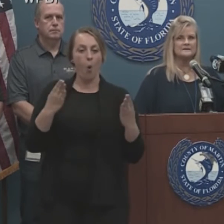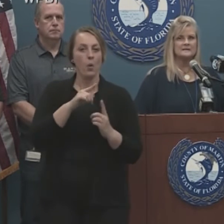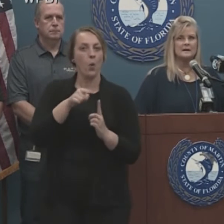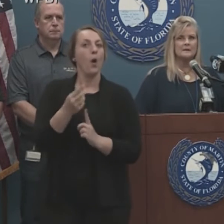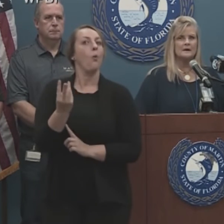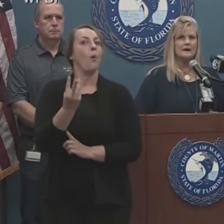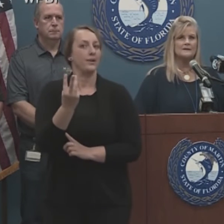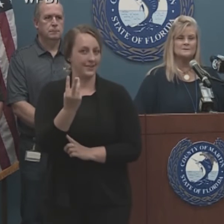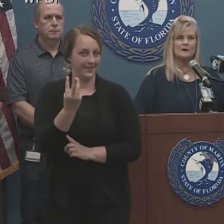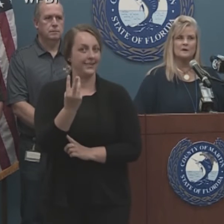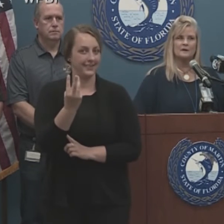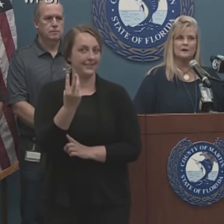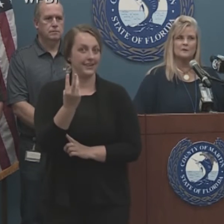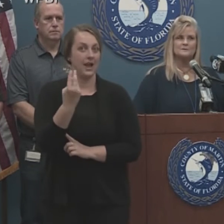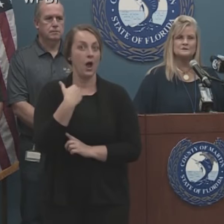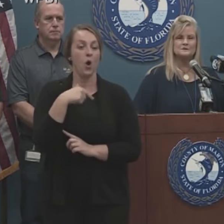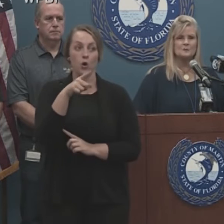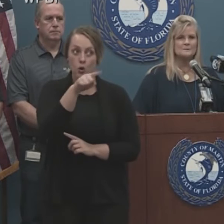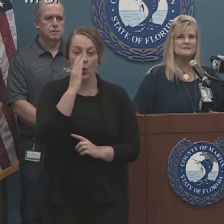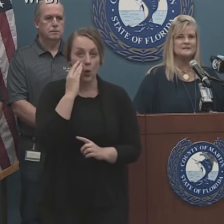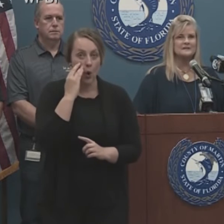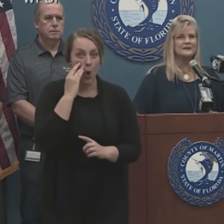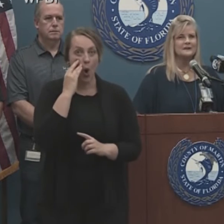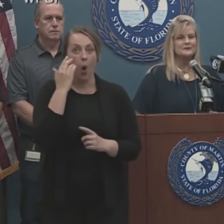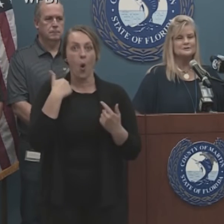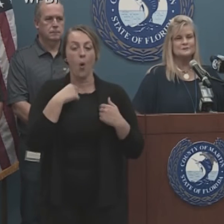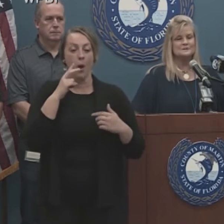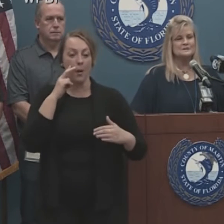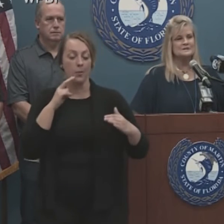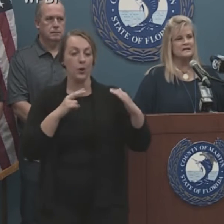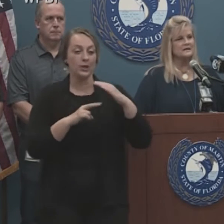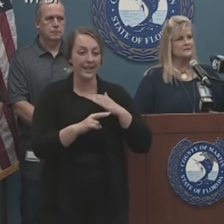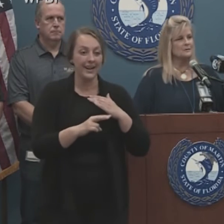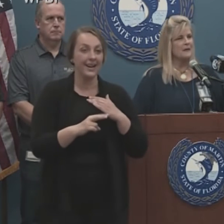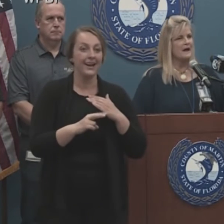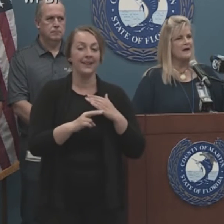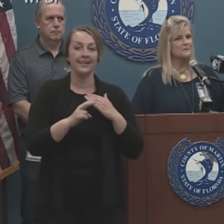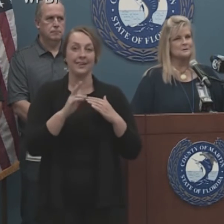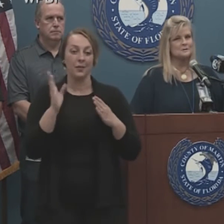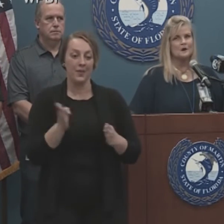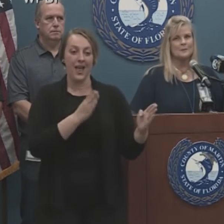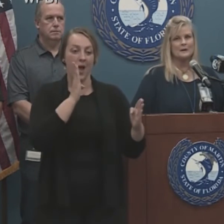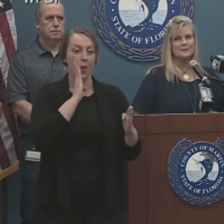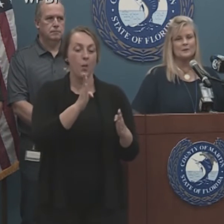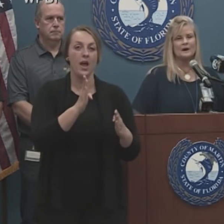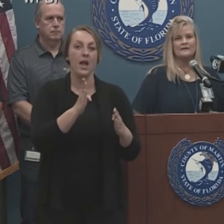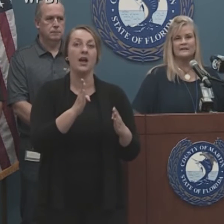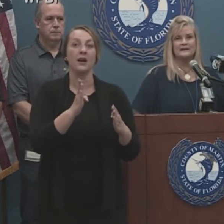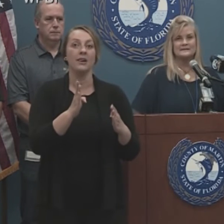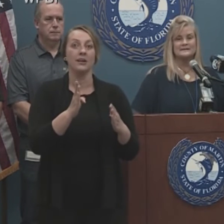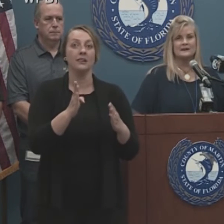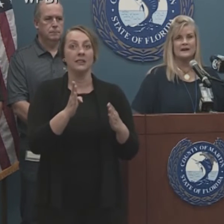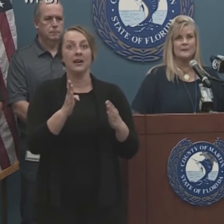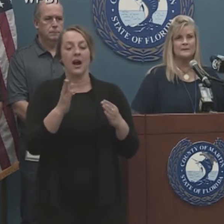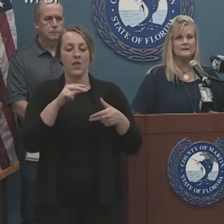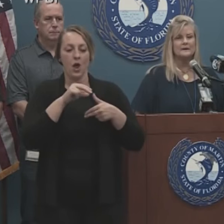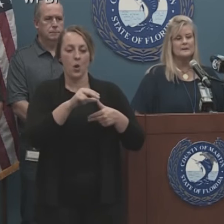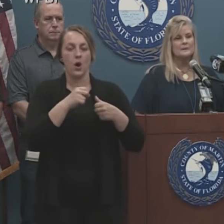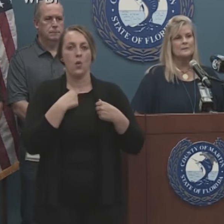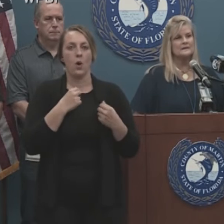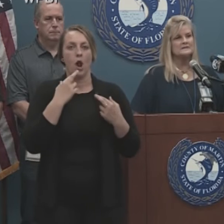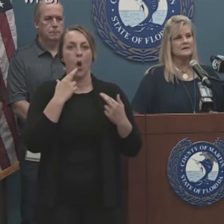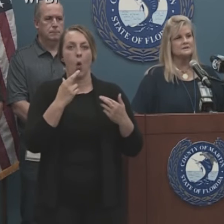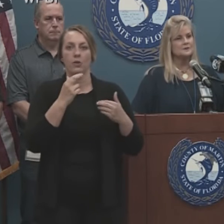on Wednesday. As we all know, storms can choose to take a different path, which we're hoping and praying that that does not